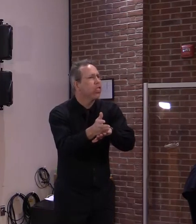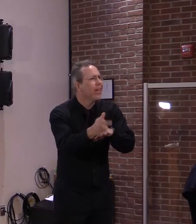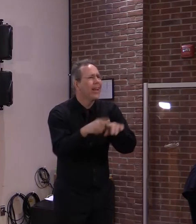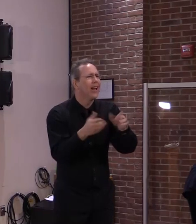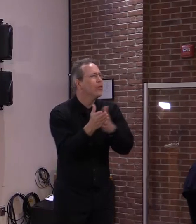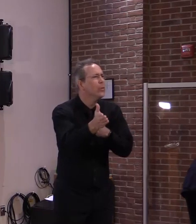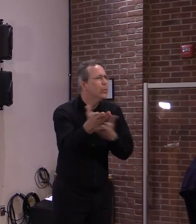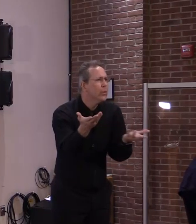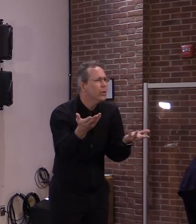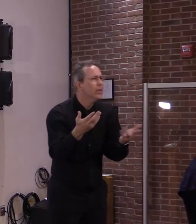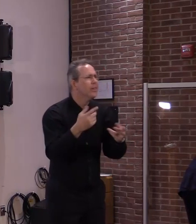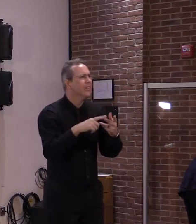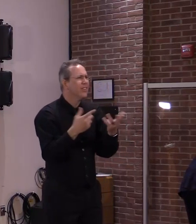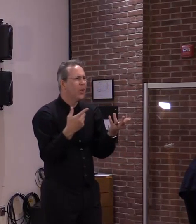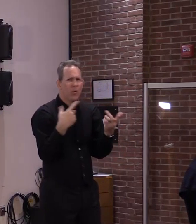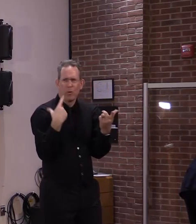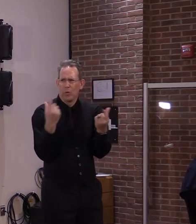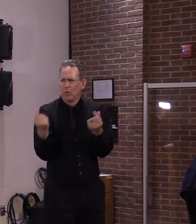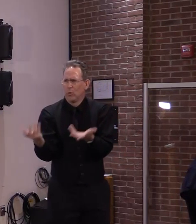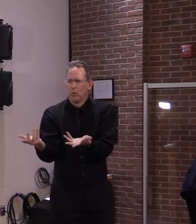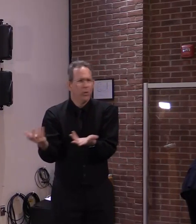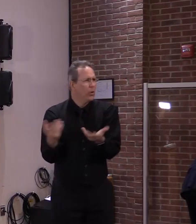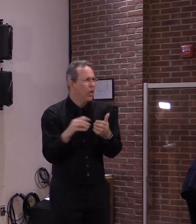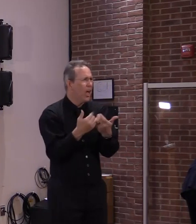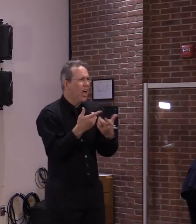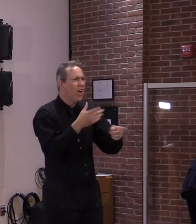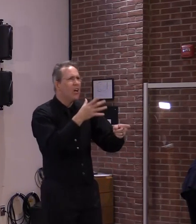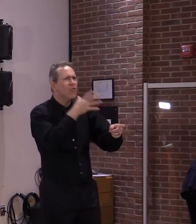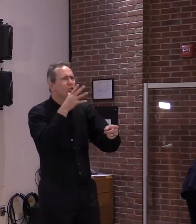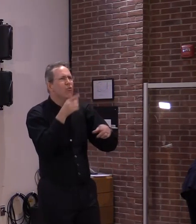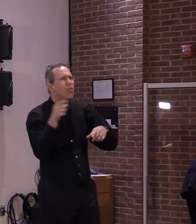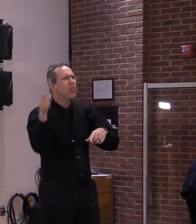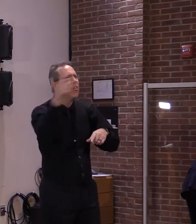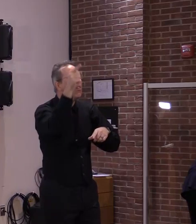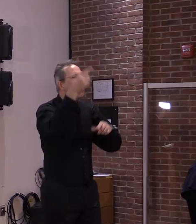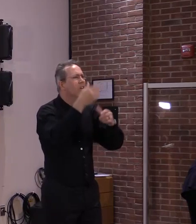these rural residents stay safe, and if VTrans